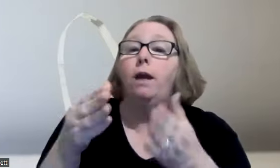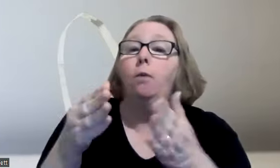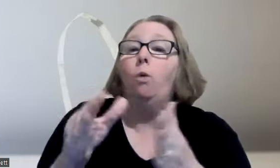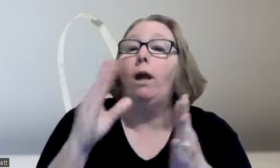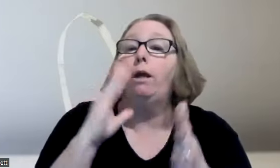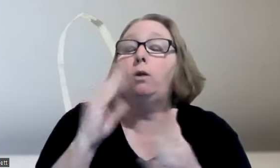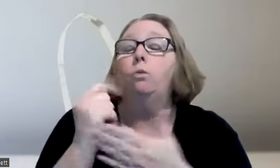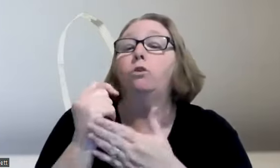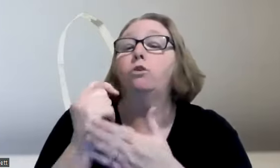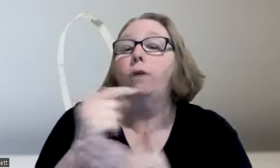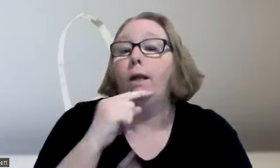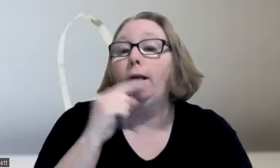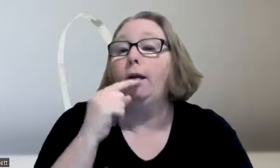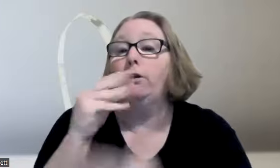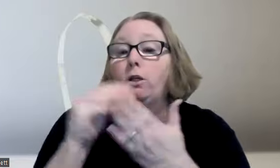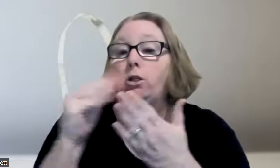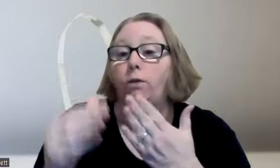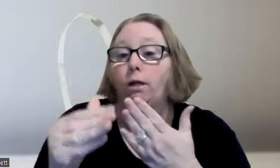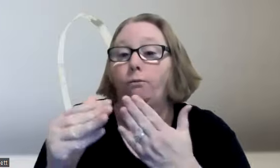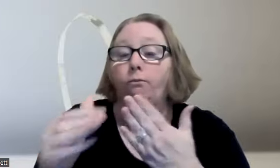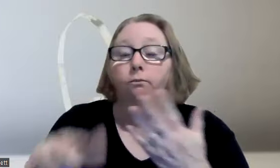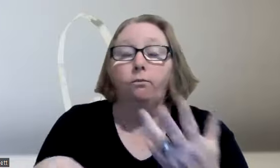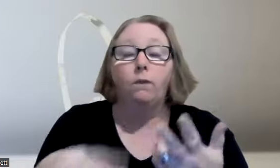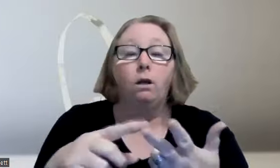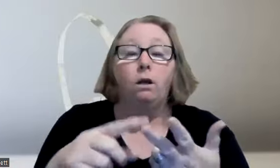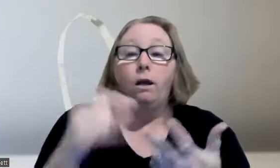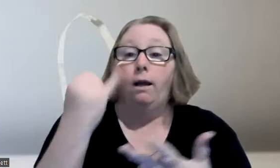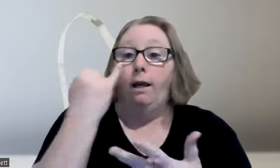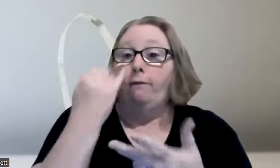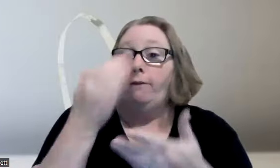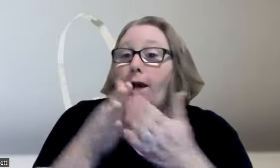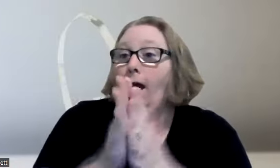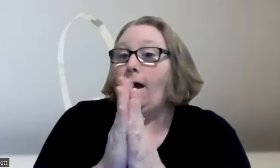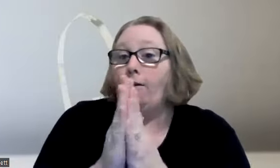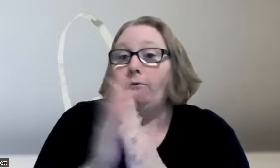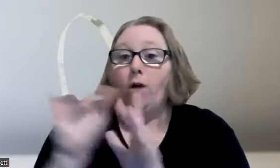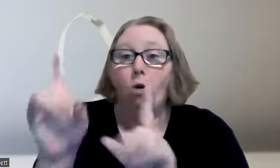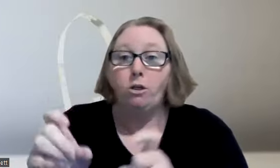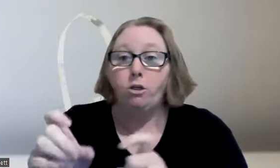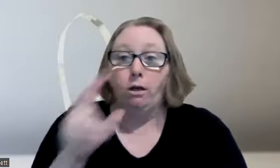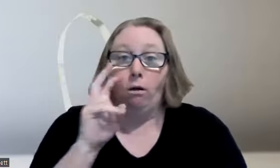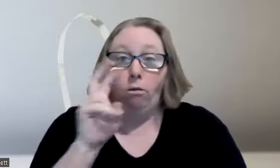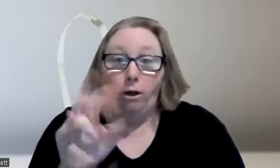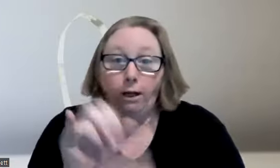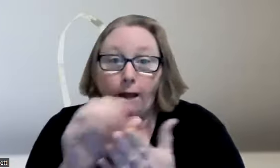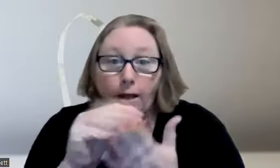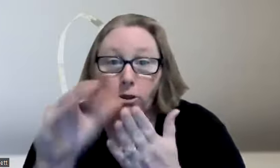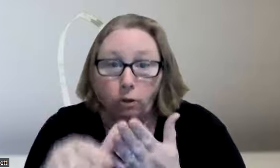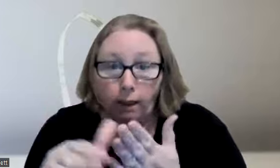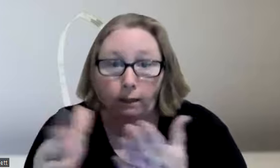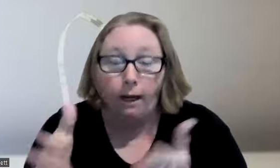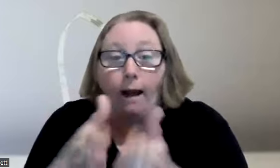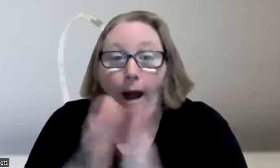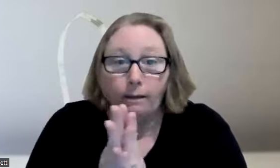same way you would treat a hearing student. If they have a question, look at that student and ask